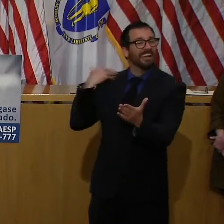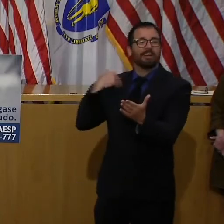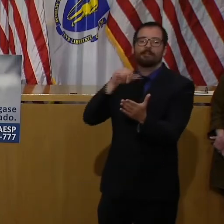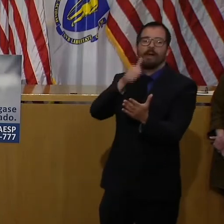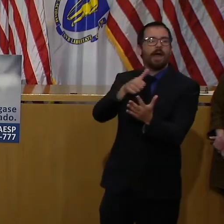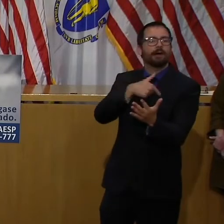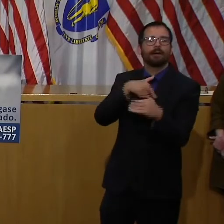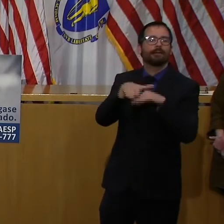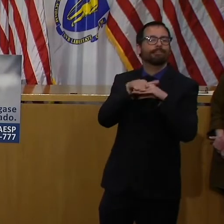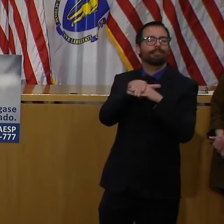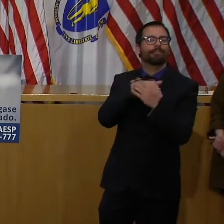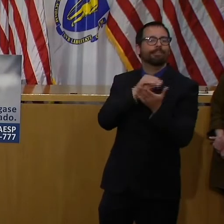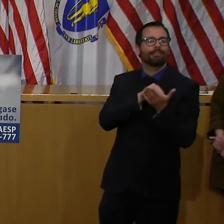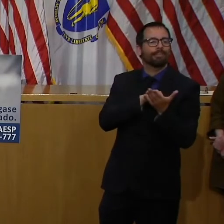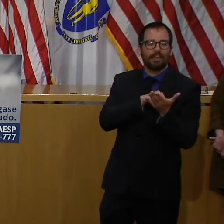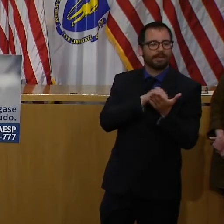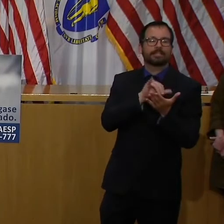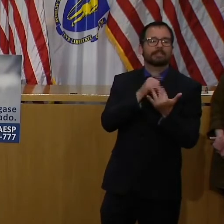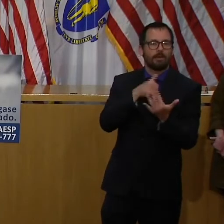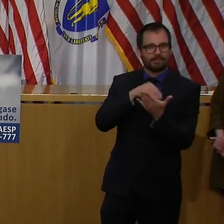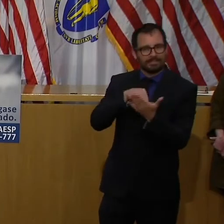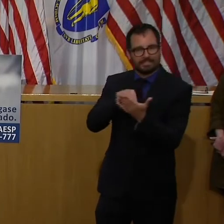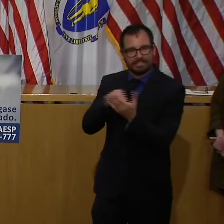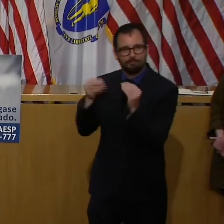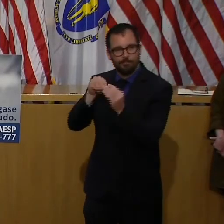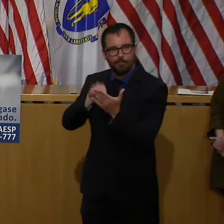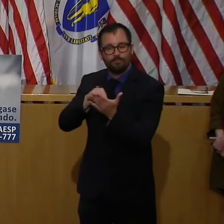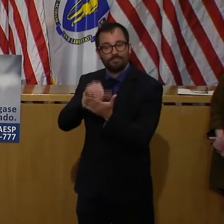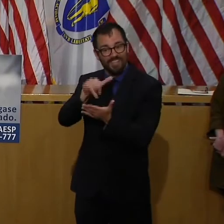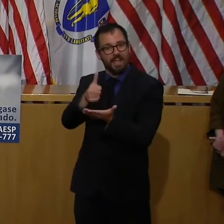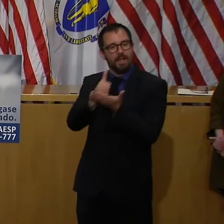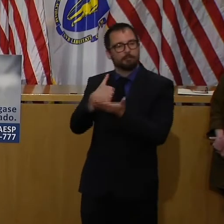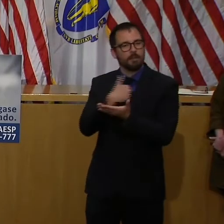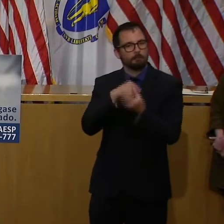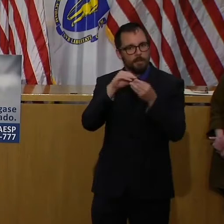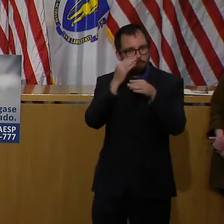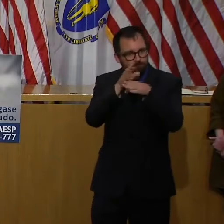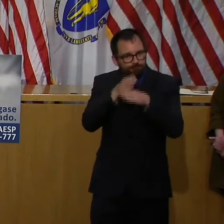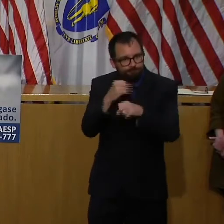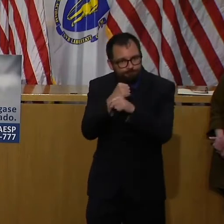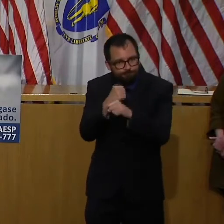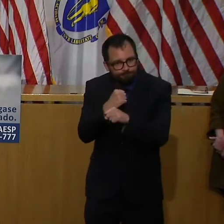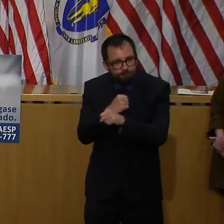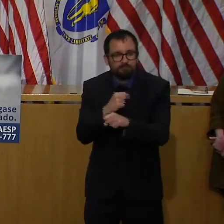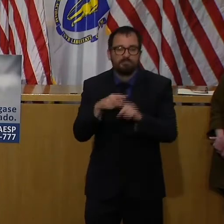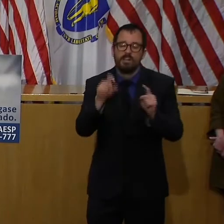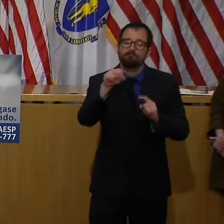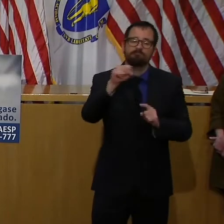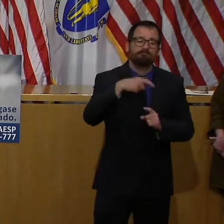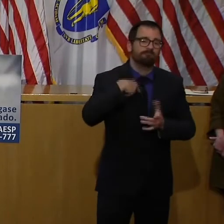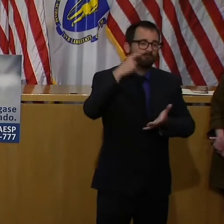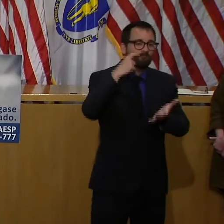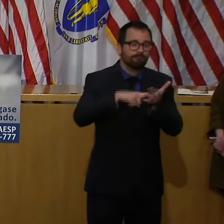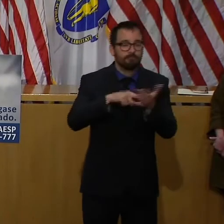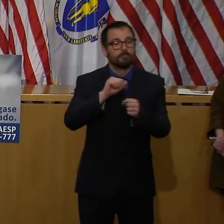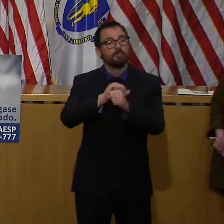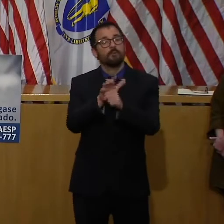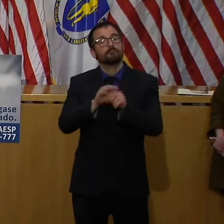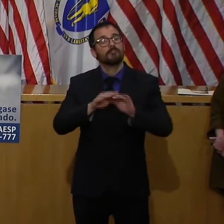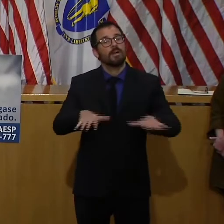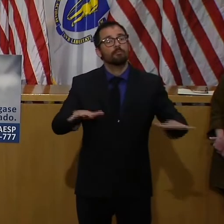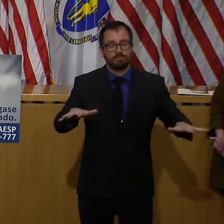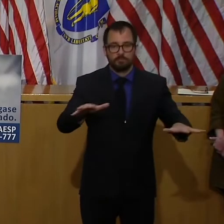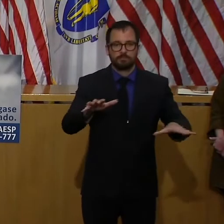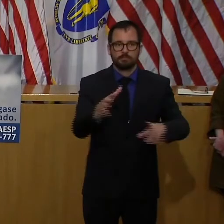as everywhere else, we are seeing inequities in the way that COVID-19 is impacting our communities. And it is one